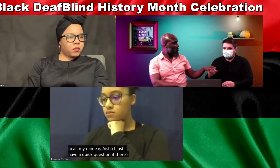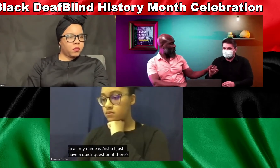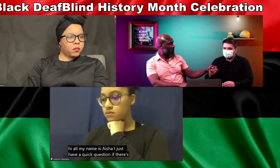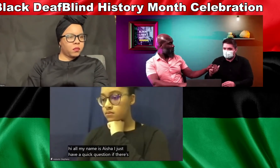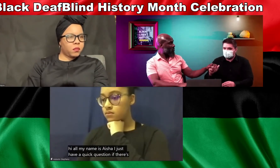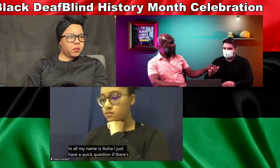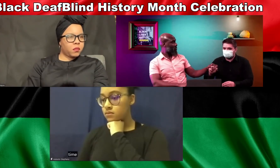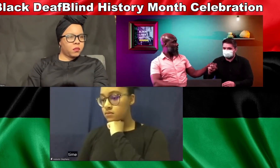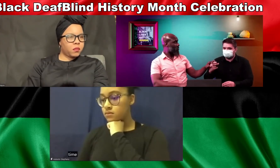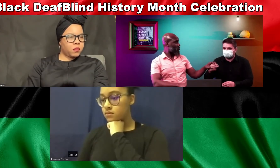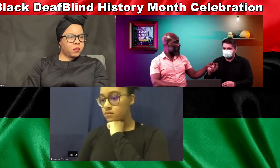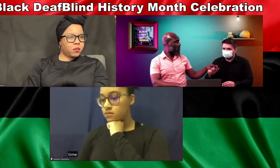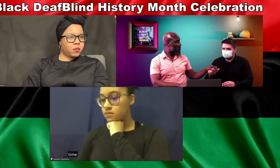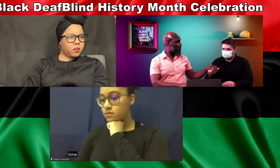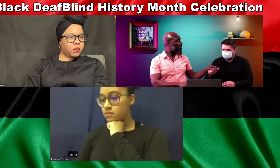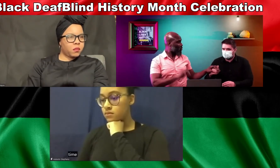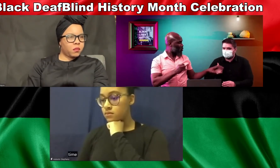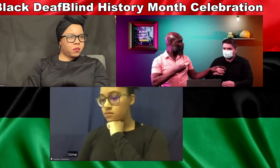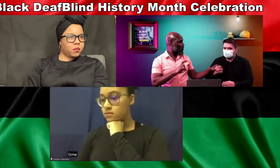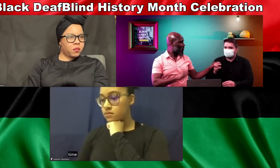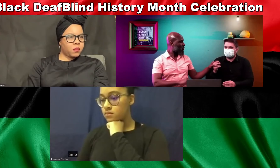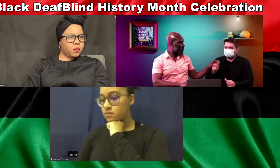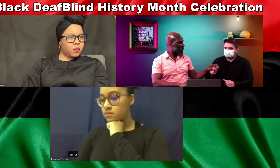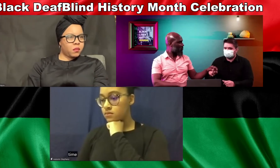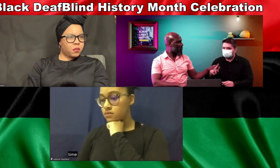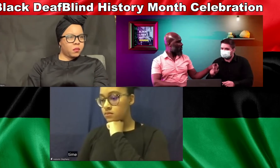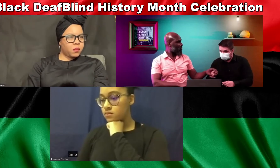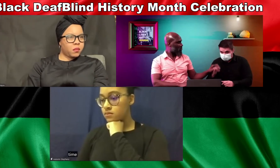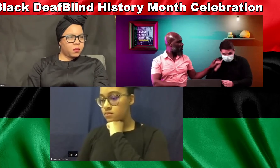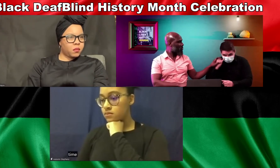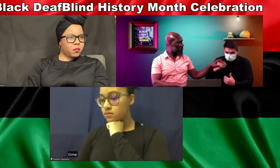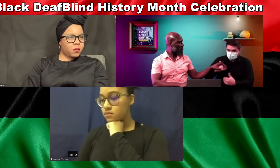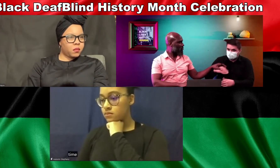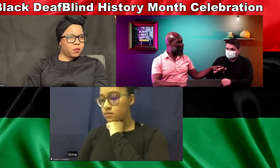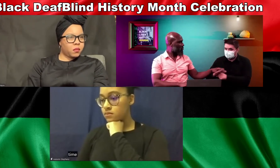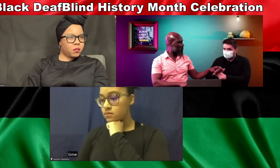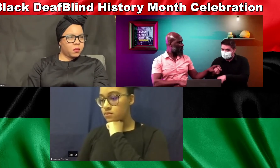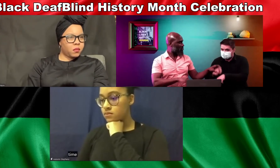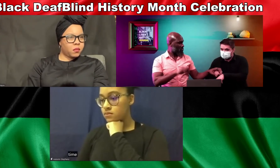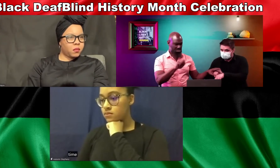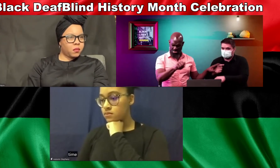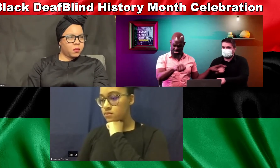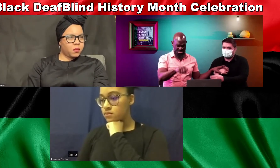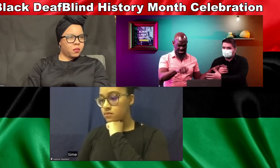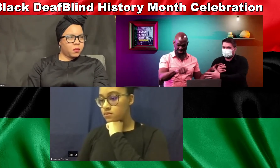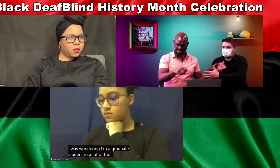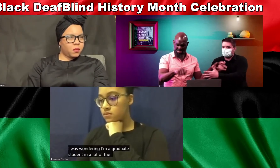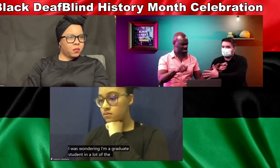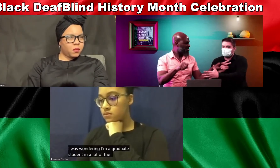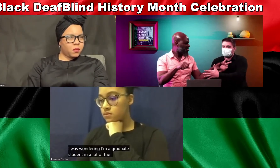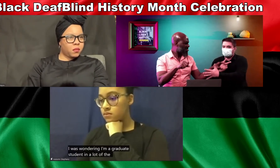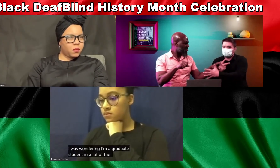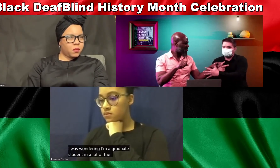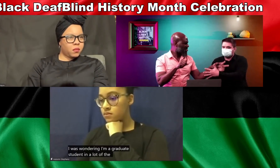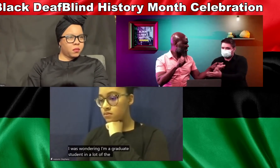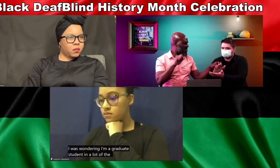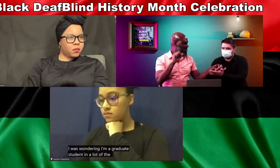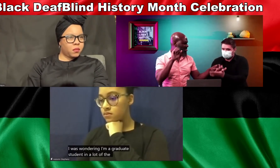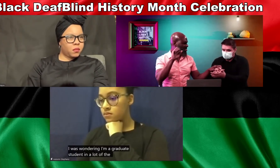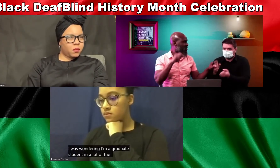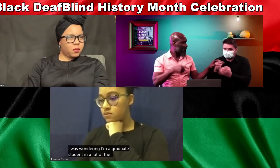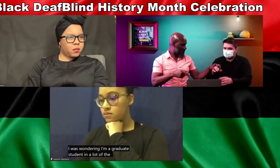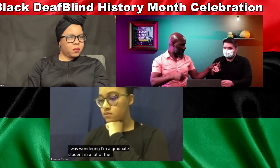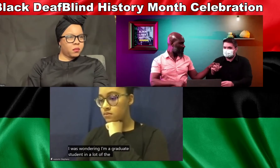I was wondering, I'm a graduate student, and a lot of the disability advocacy spaces that I go to,